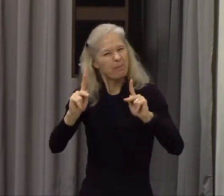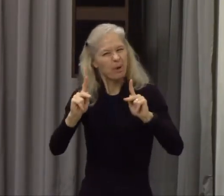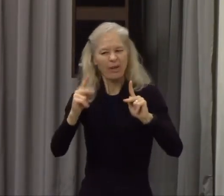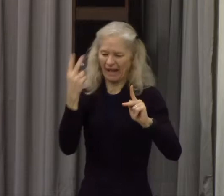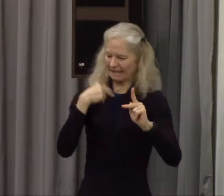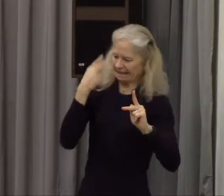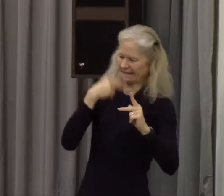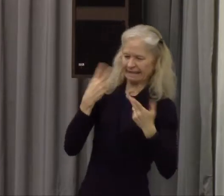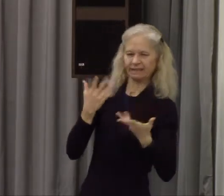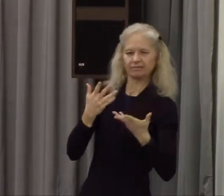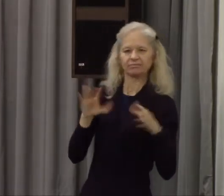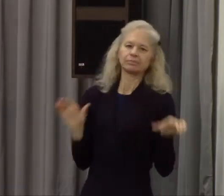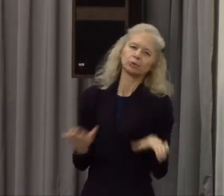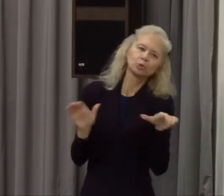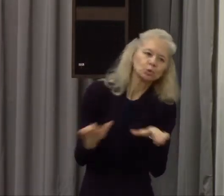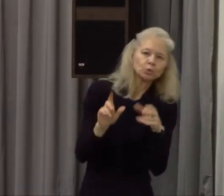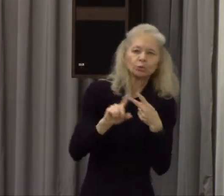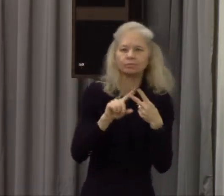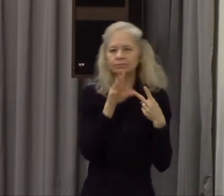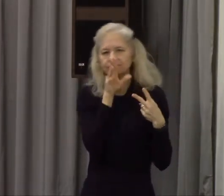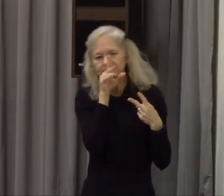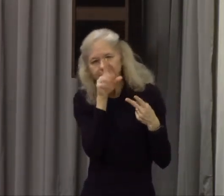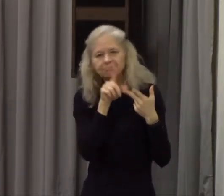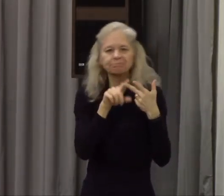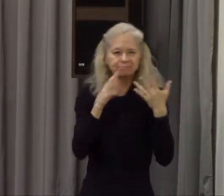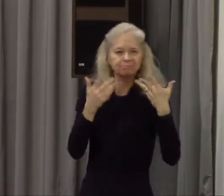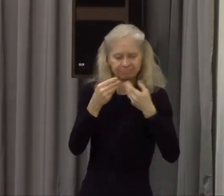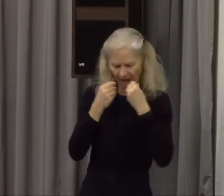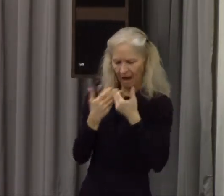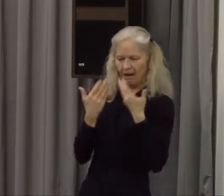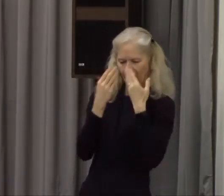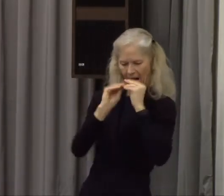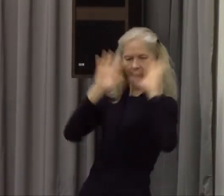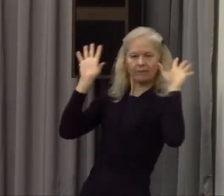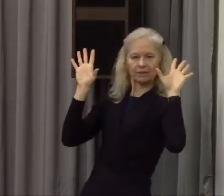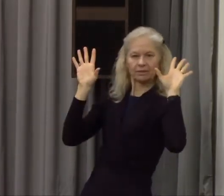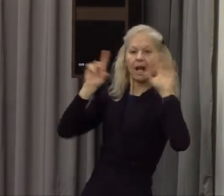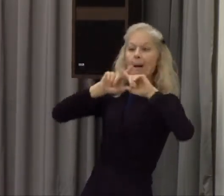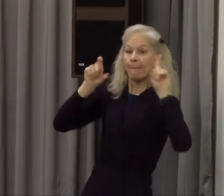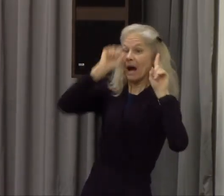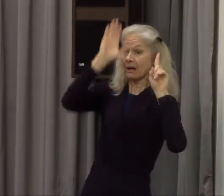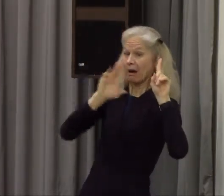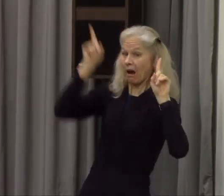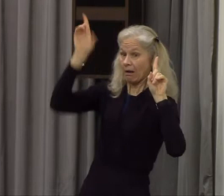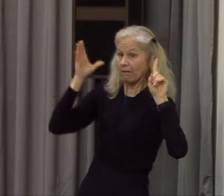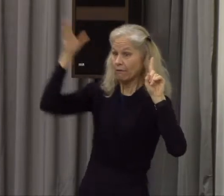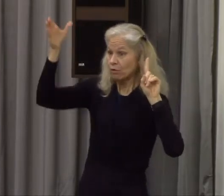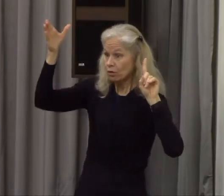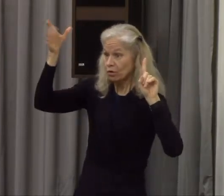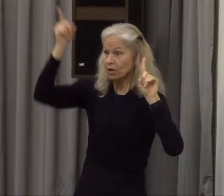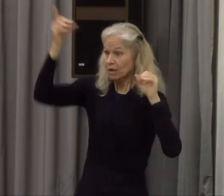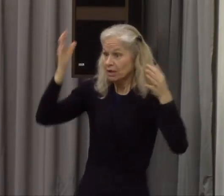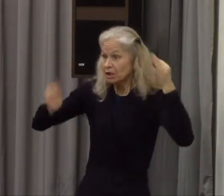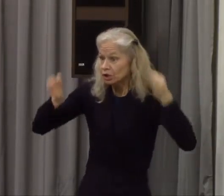gospel. You see, God knows on the inside everyone who's trusted Christ as their Savior because he put his Holy Spirit